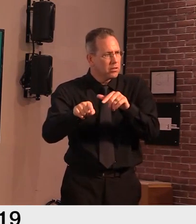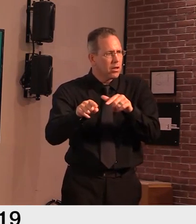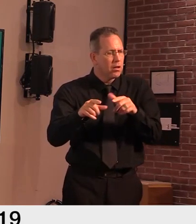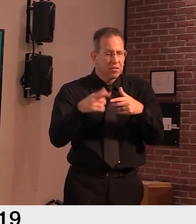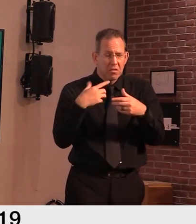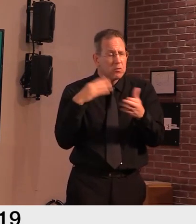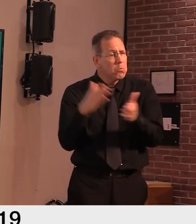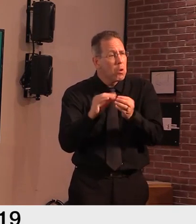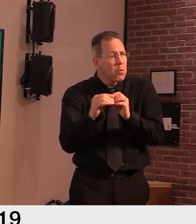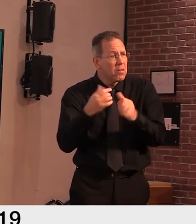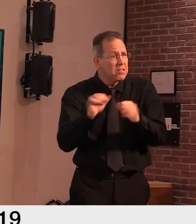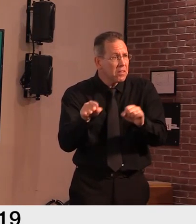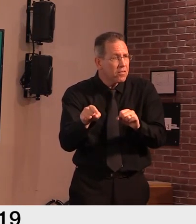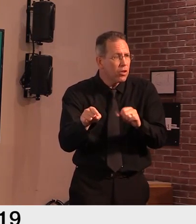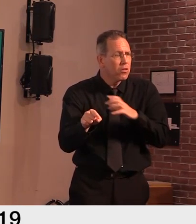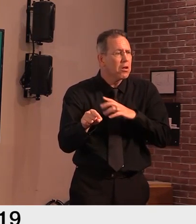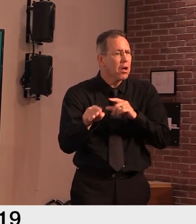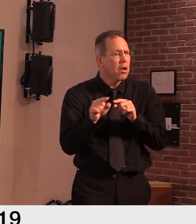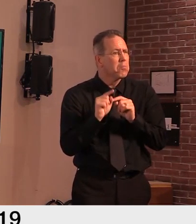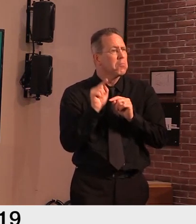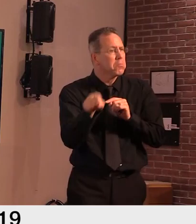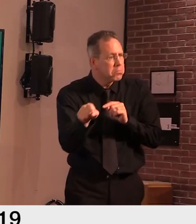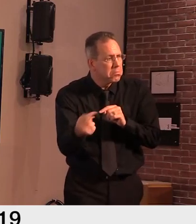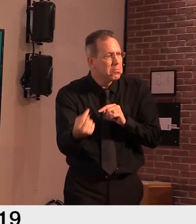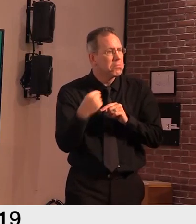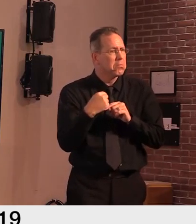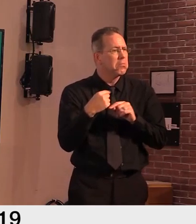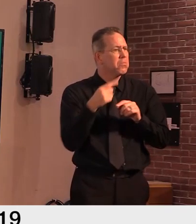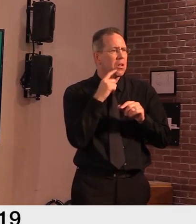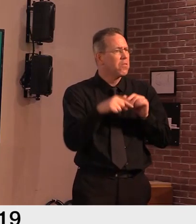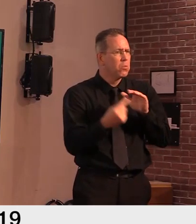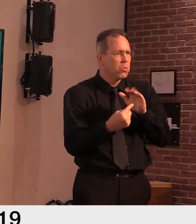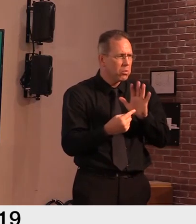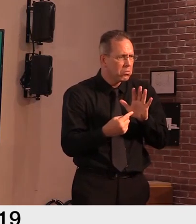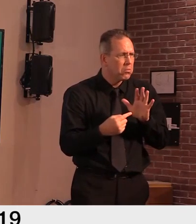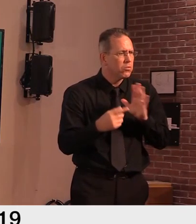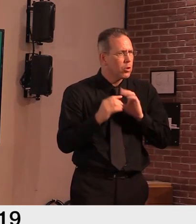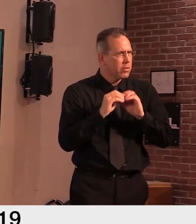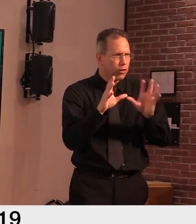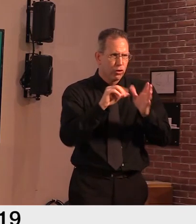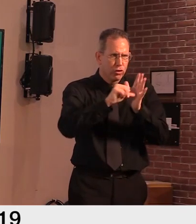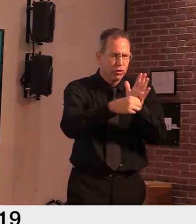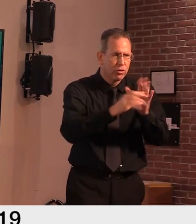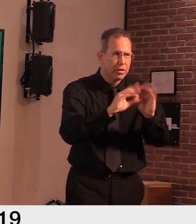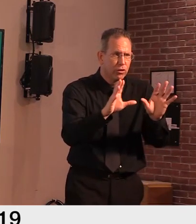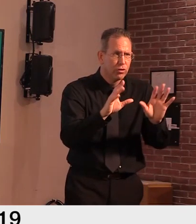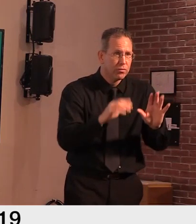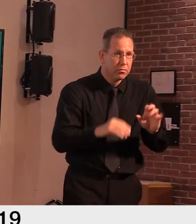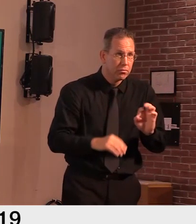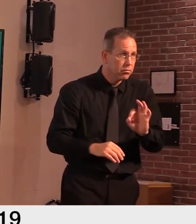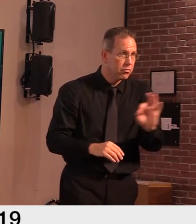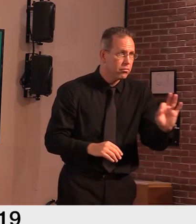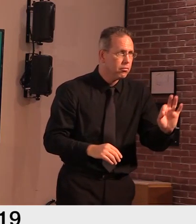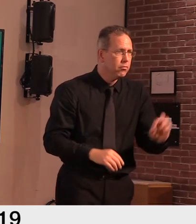of state or in state. So if Vermonters want to go to one of those counties that has the active cases of